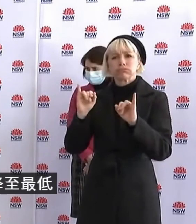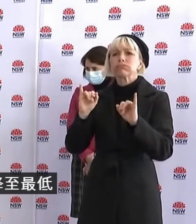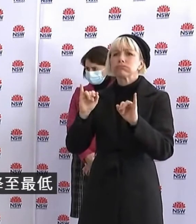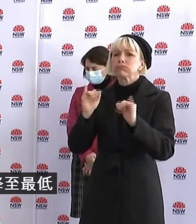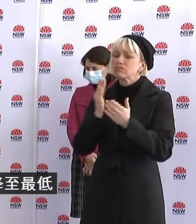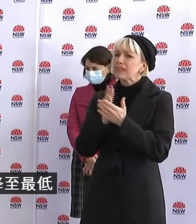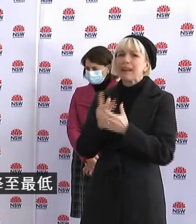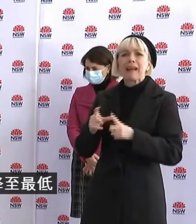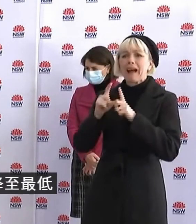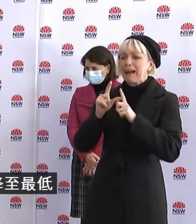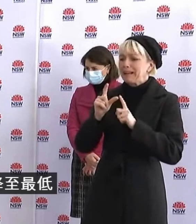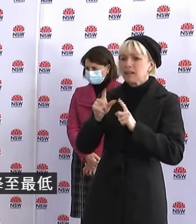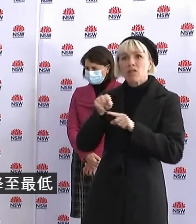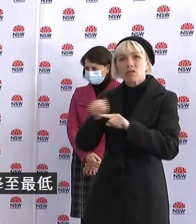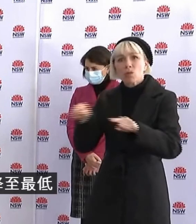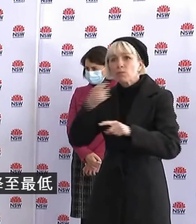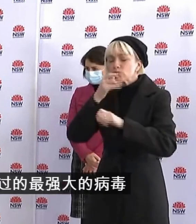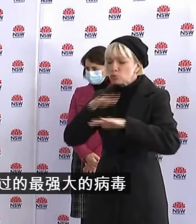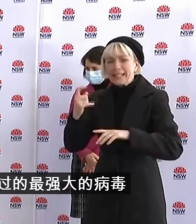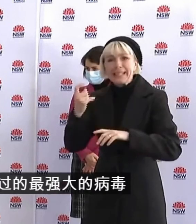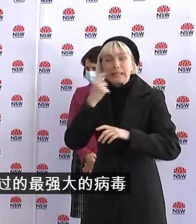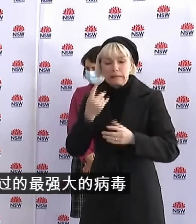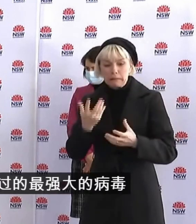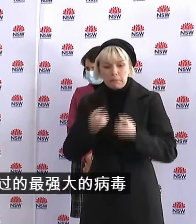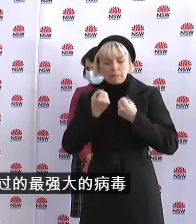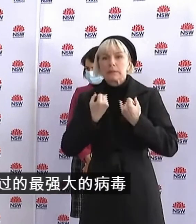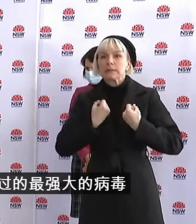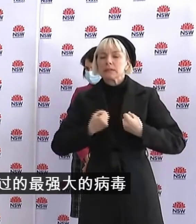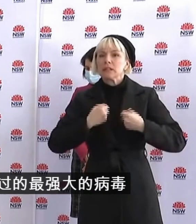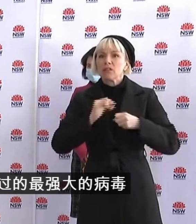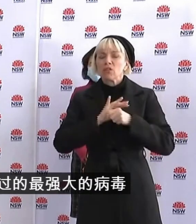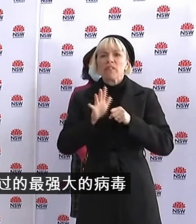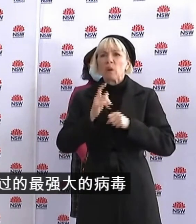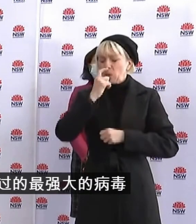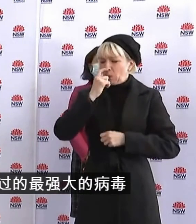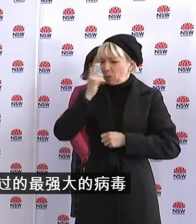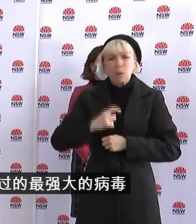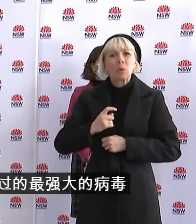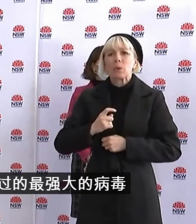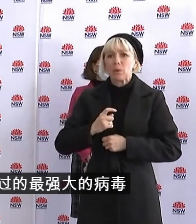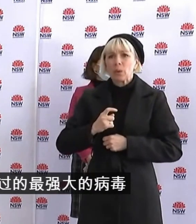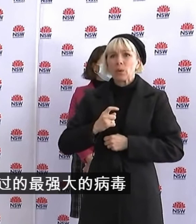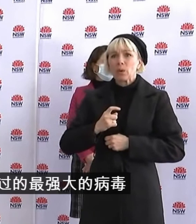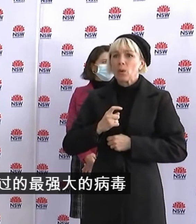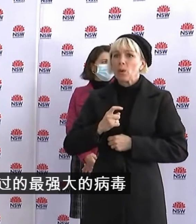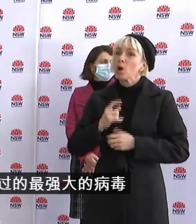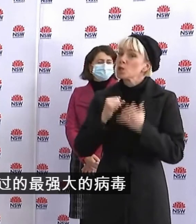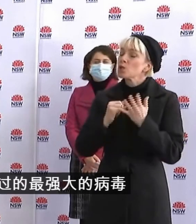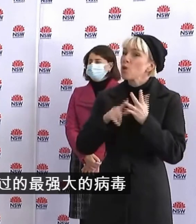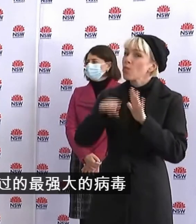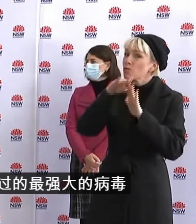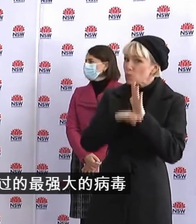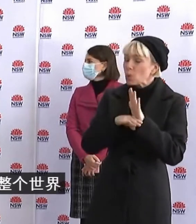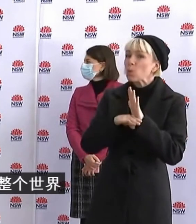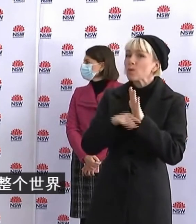to make sure that they minimise the risk of those little kids to what is the most potent virus we've had probably